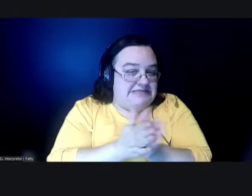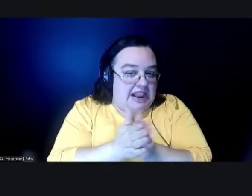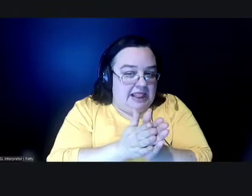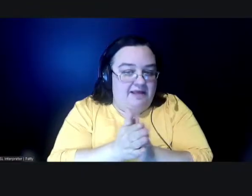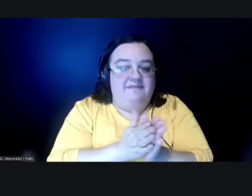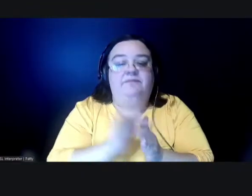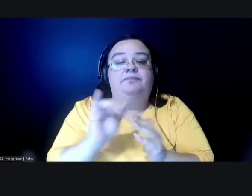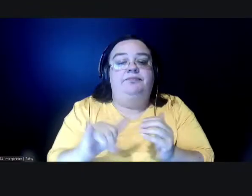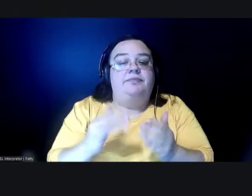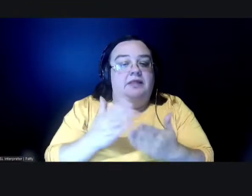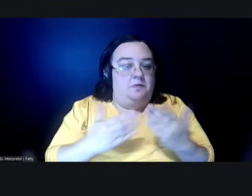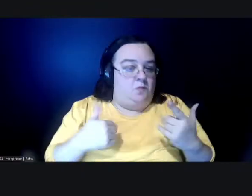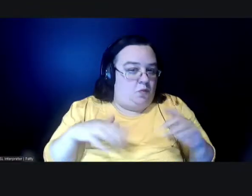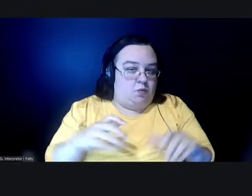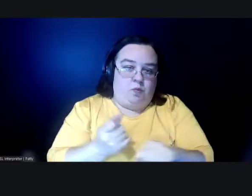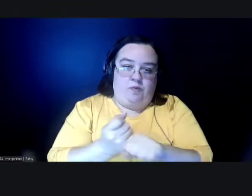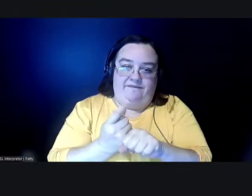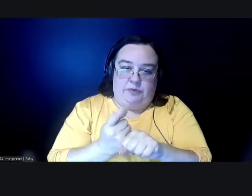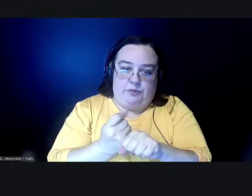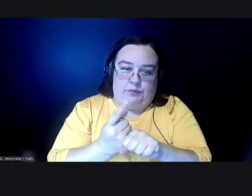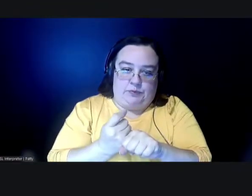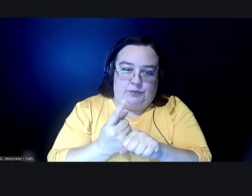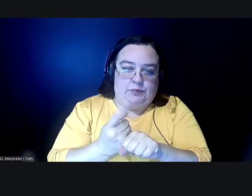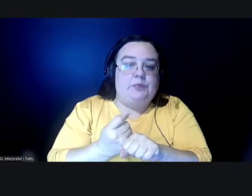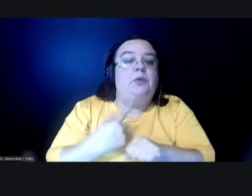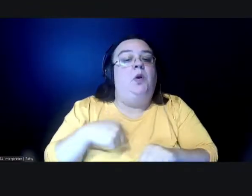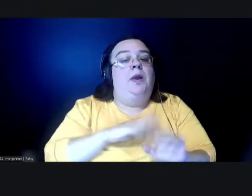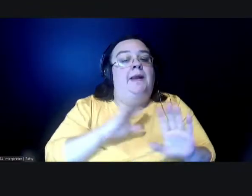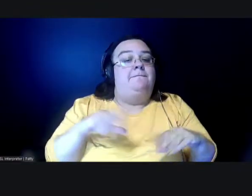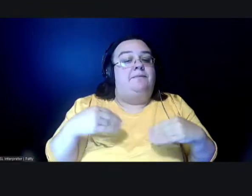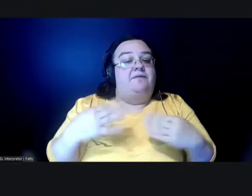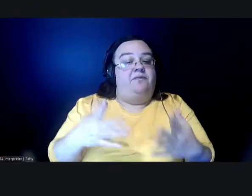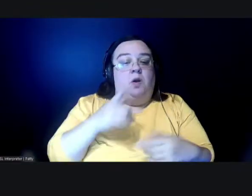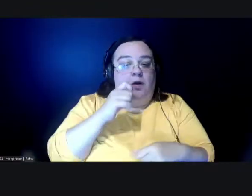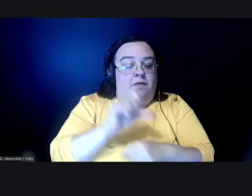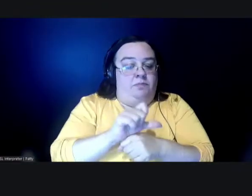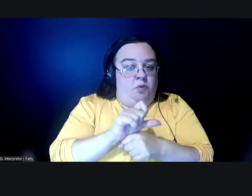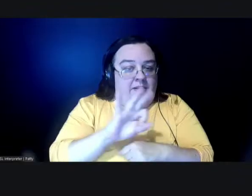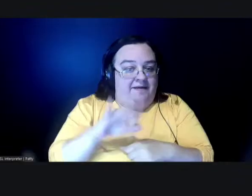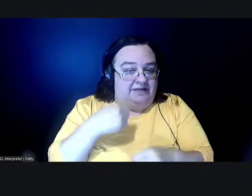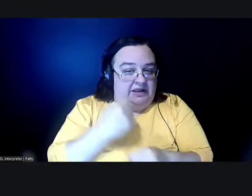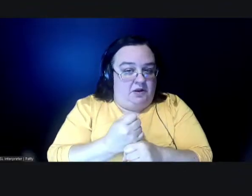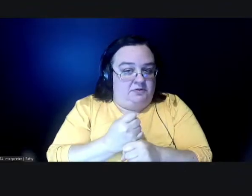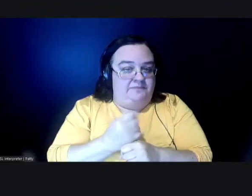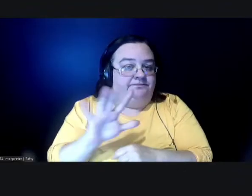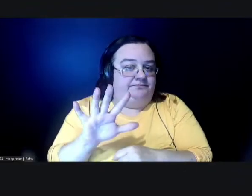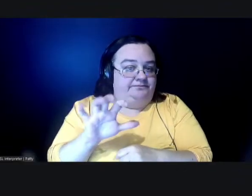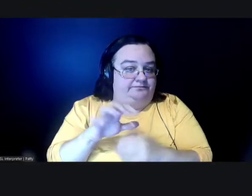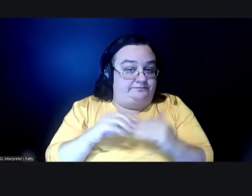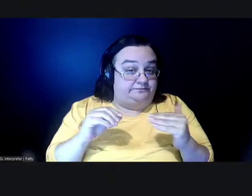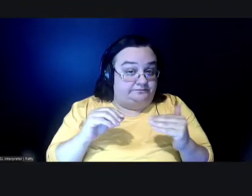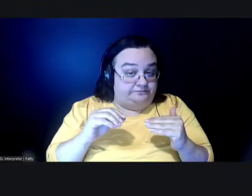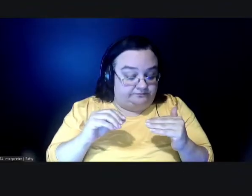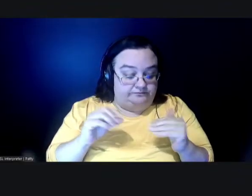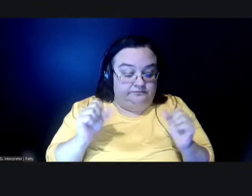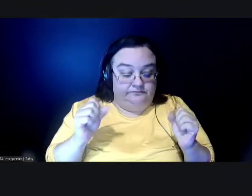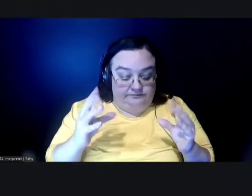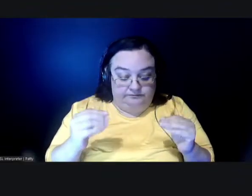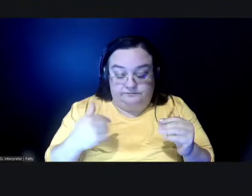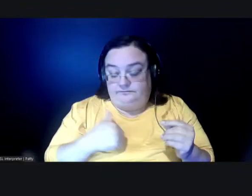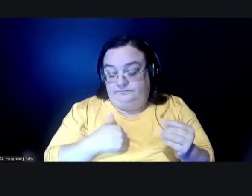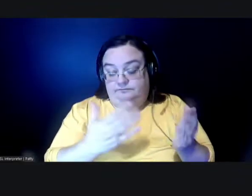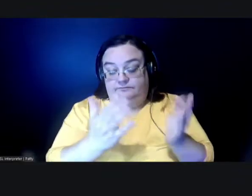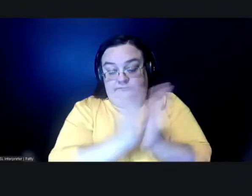something that we do every year where we provide the Employees of the Year $500. So I'm asking